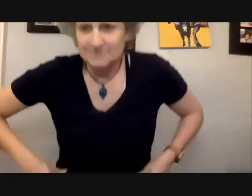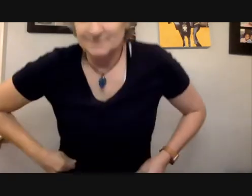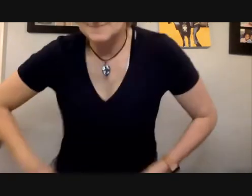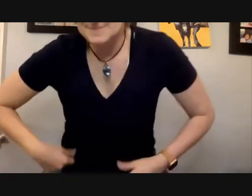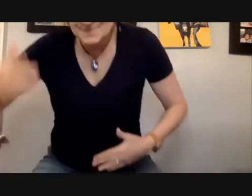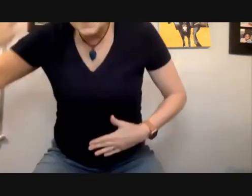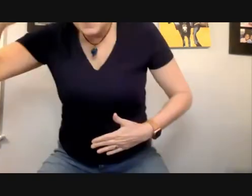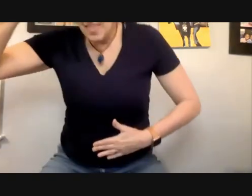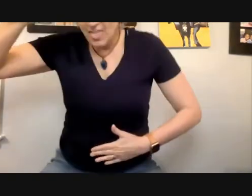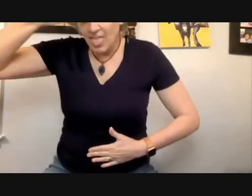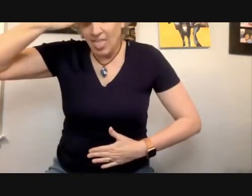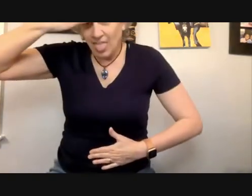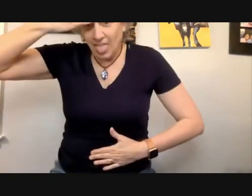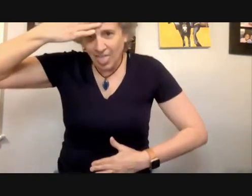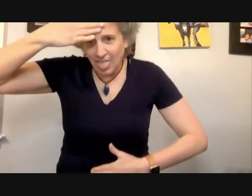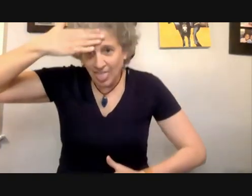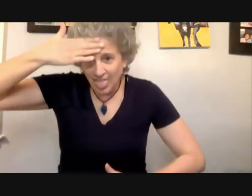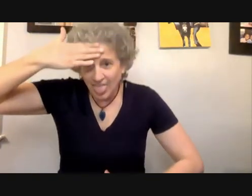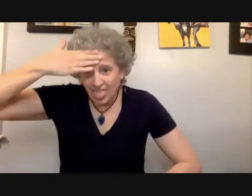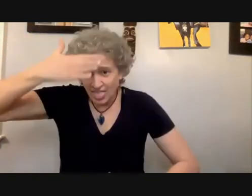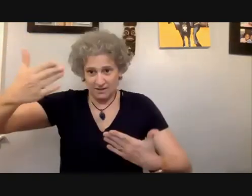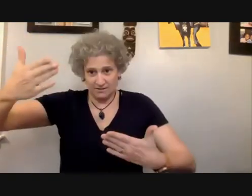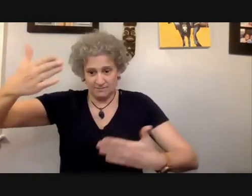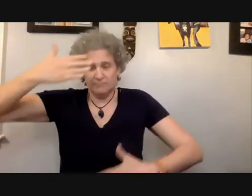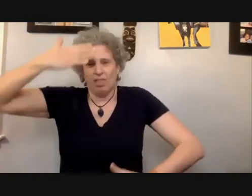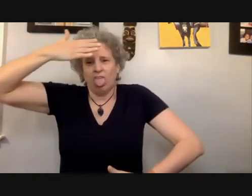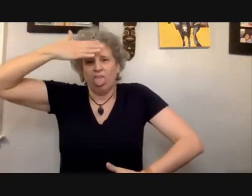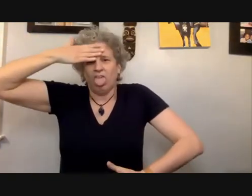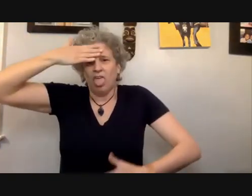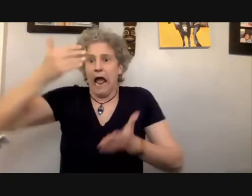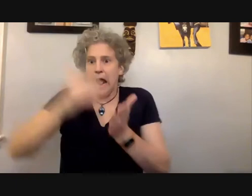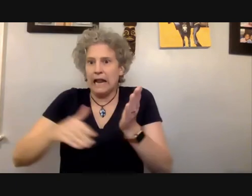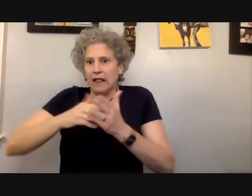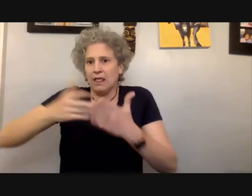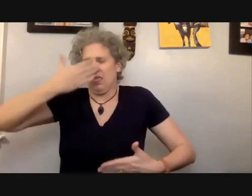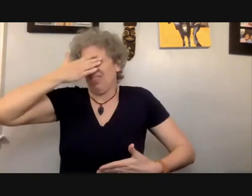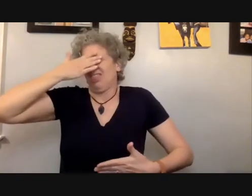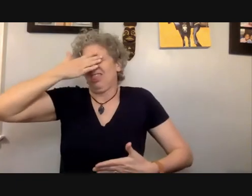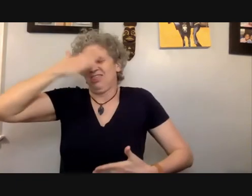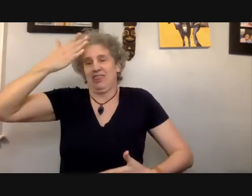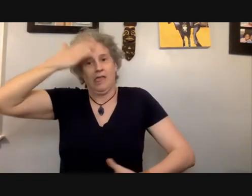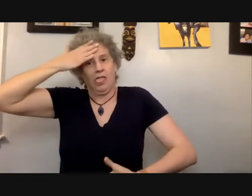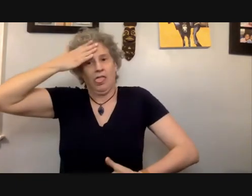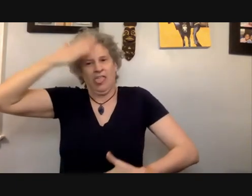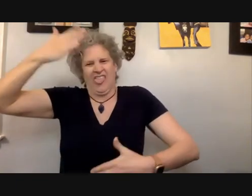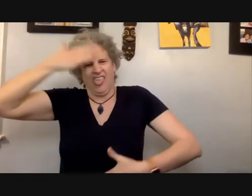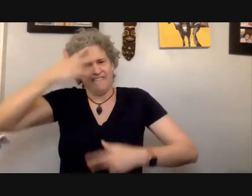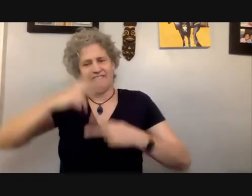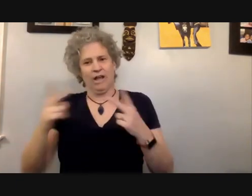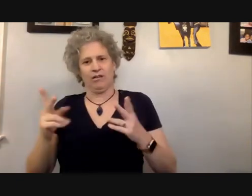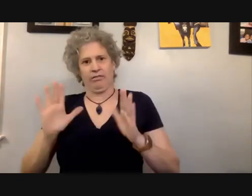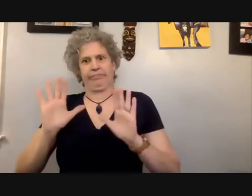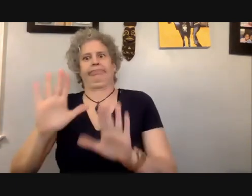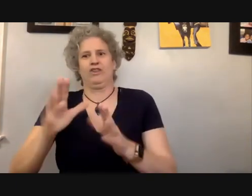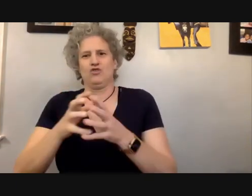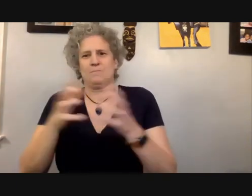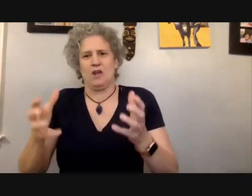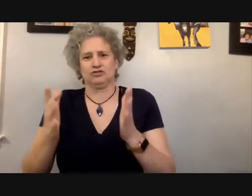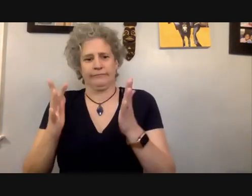of evolving and changing things. In the past, this was the sign with flat hands. Okay.